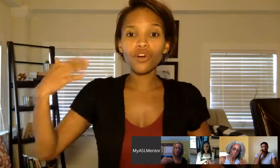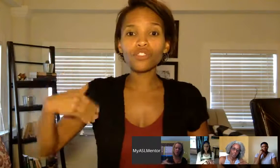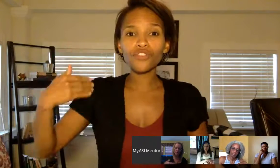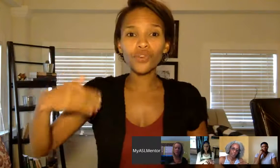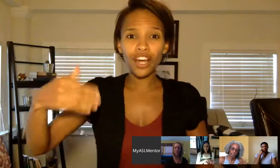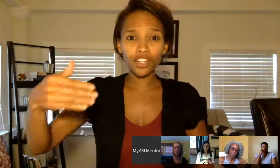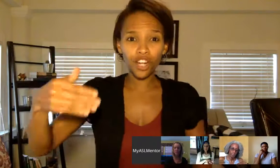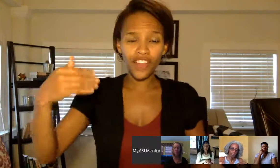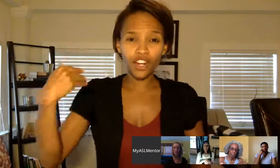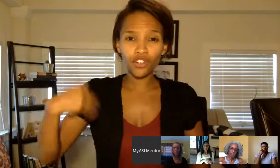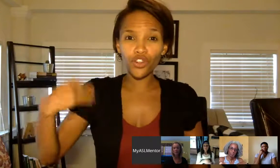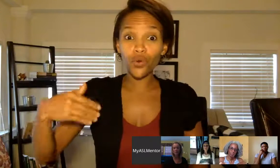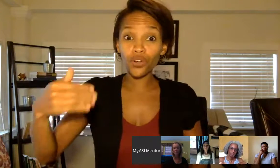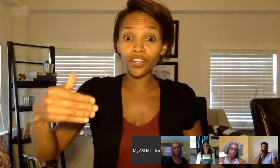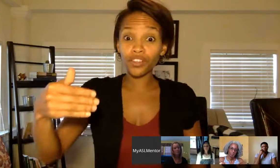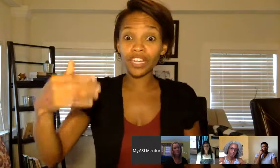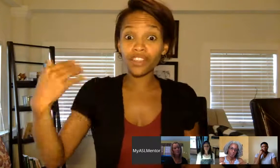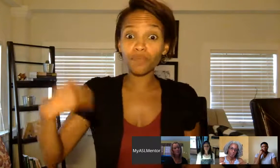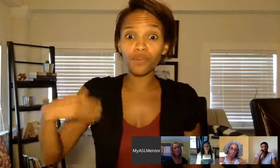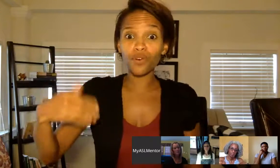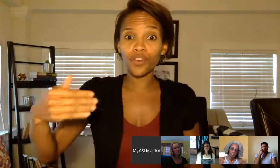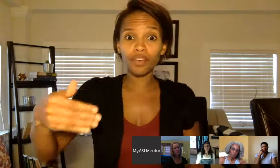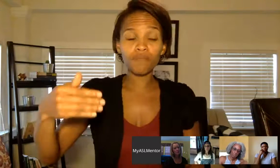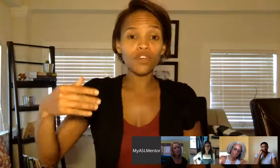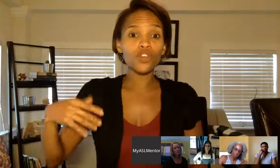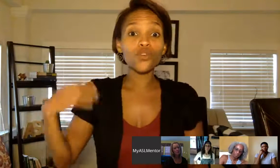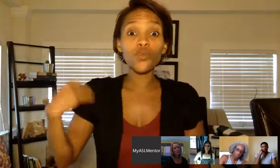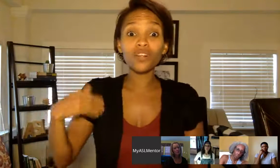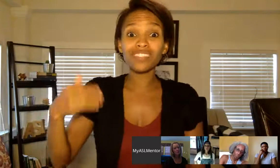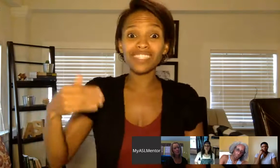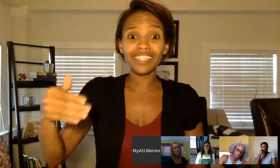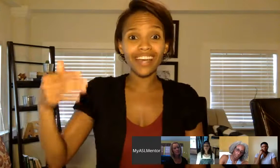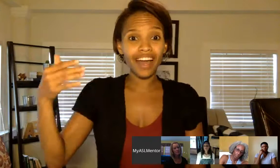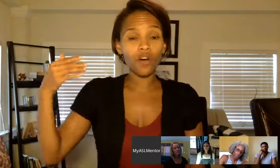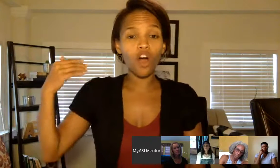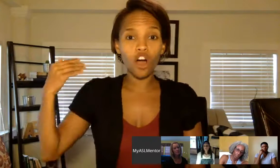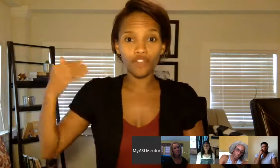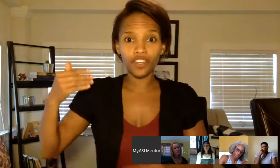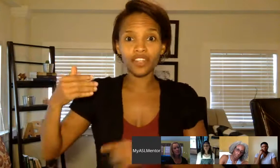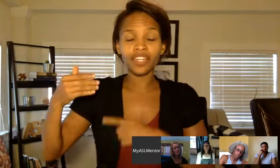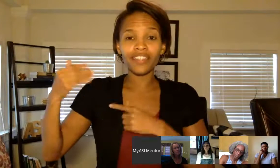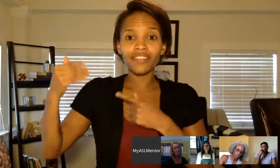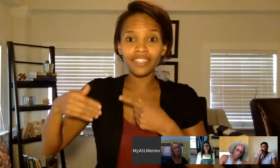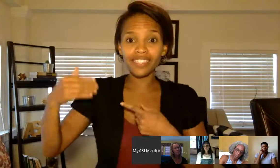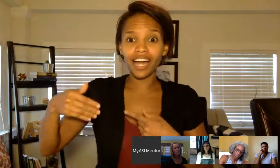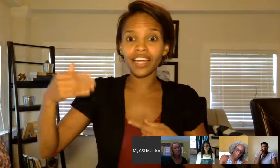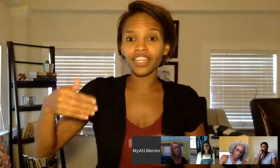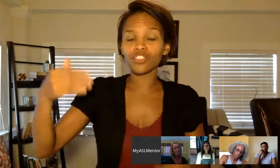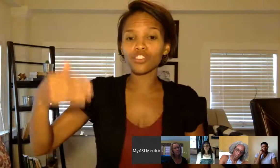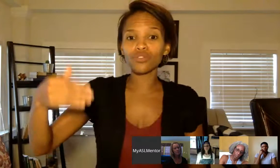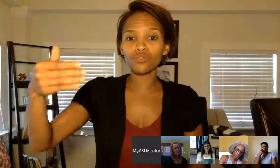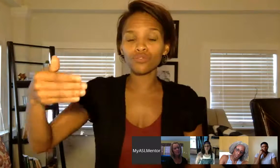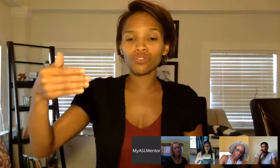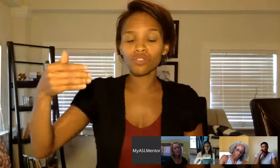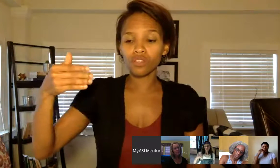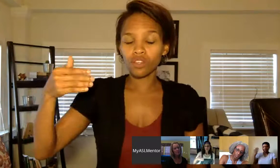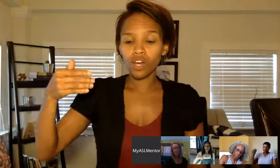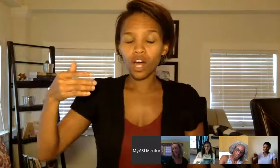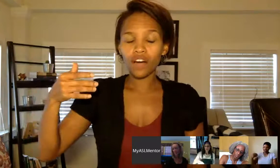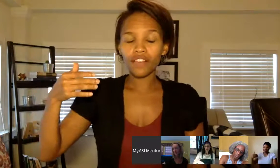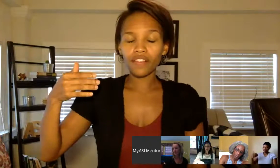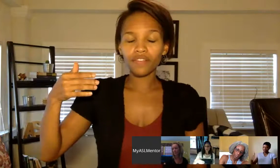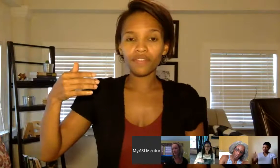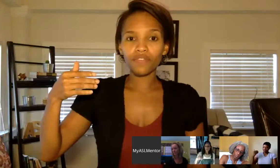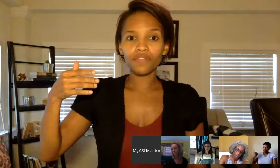And those of you that are newer in the program, you will see how often this sign is used.